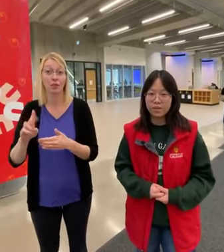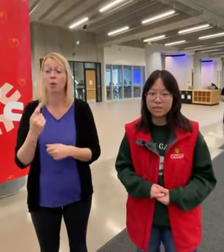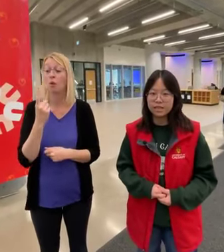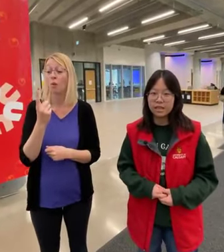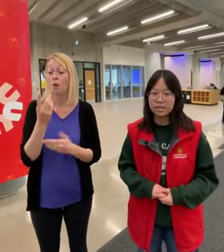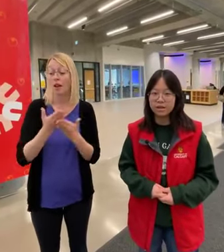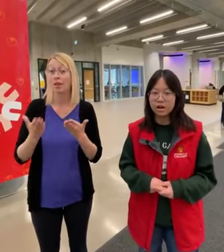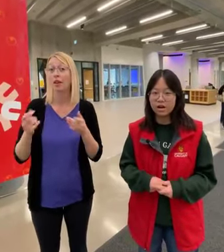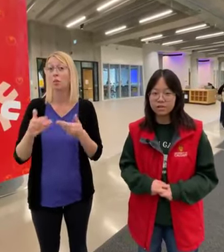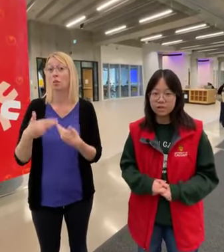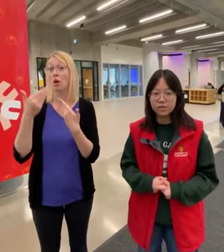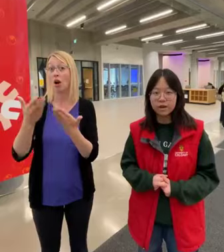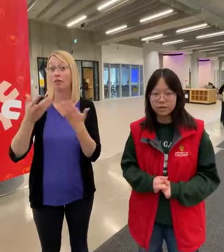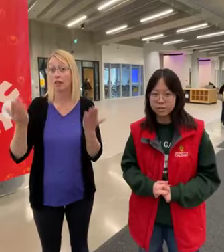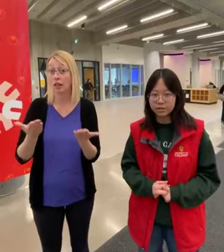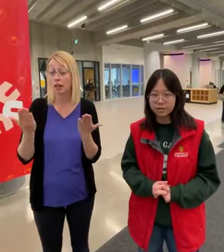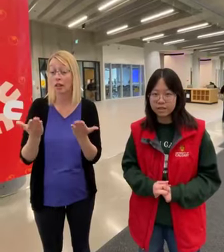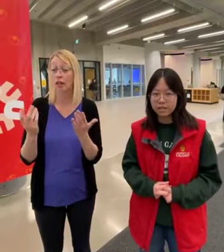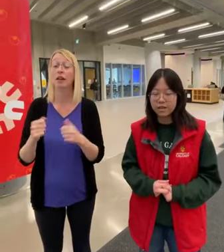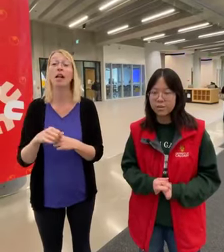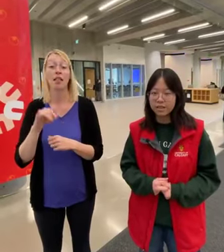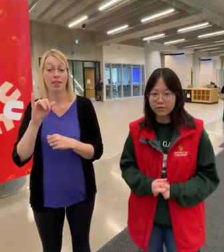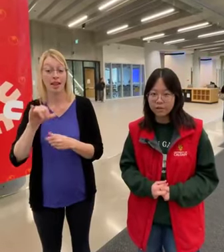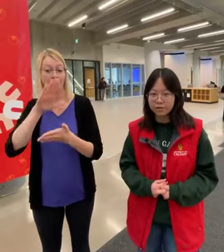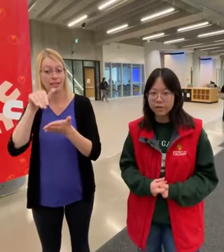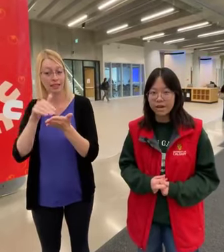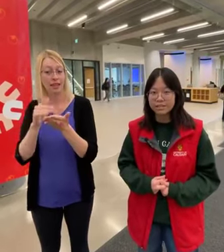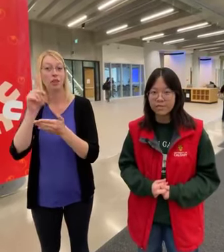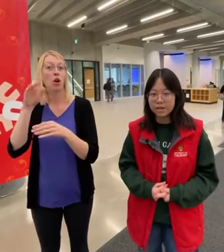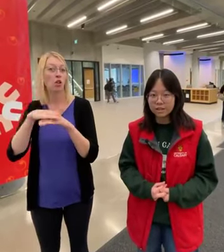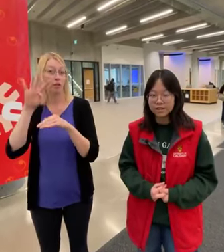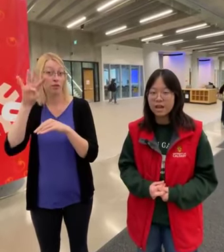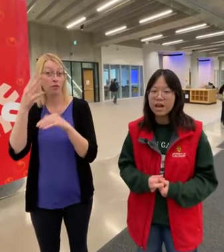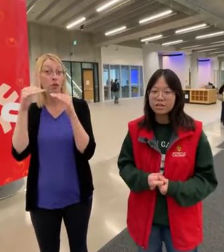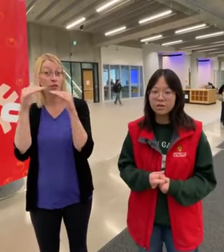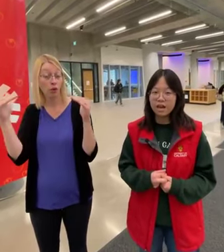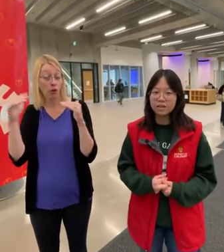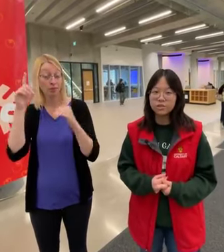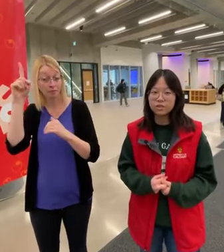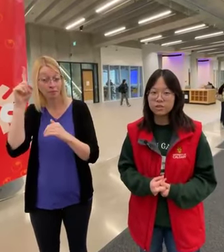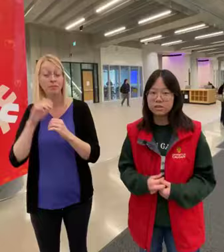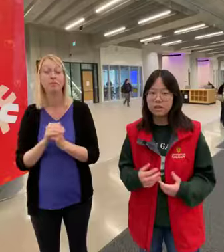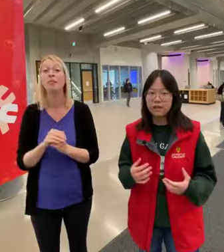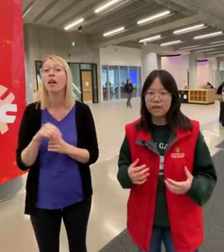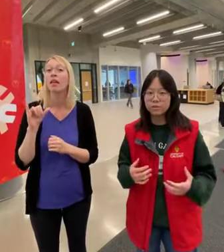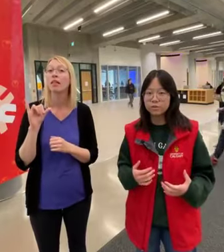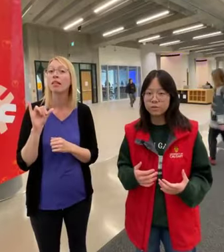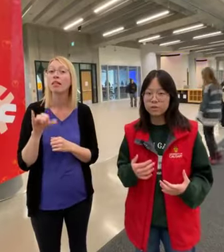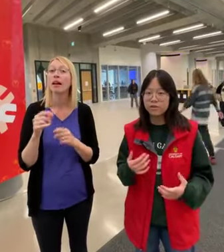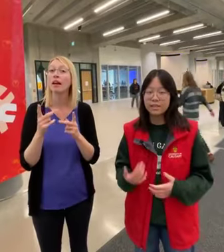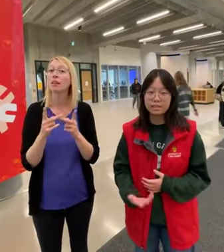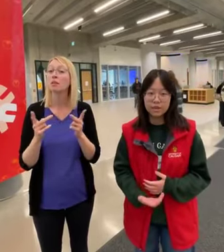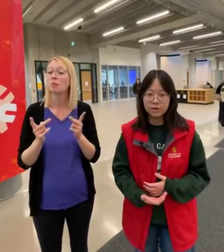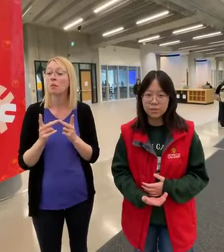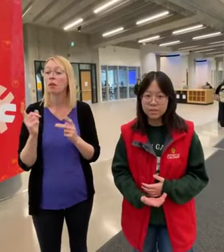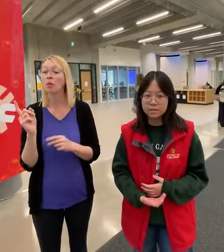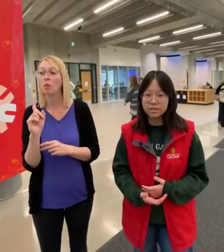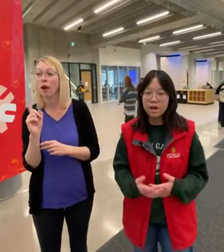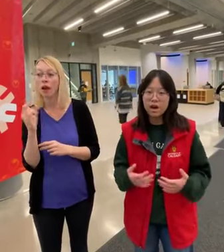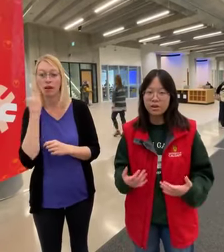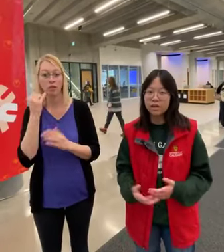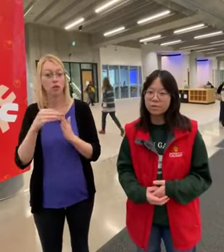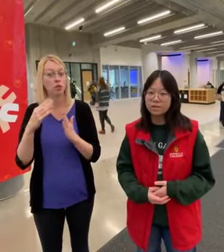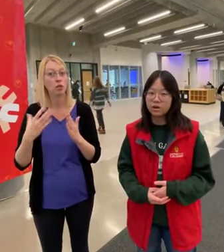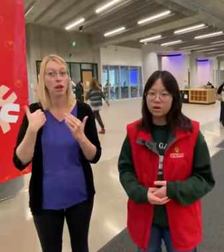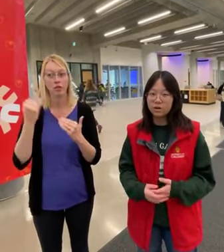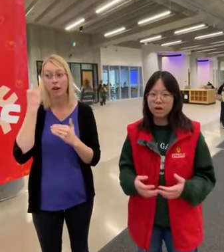Hunter Student Commons is our Hunter's Hub for Entrepreneurial Thinking up on that fourth floor, as I mentioned. So that is where students, if they have some sort of idea for a